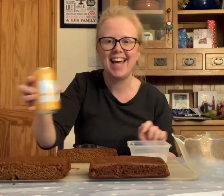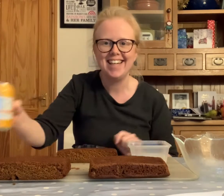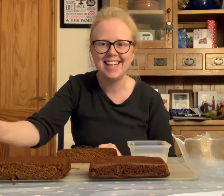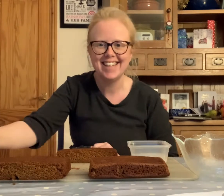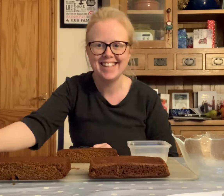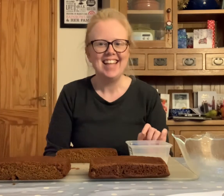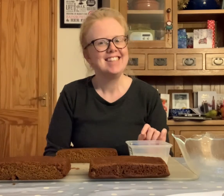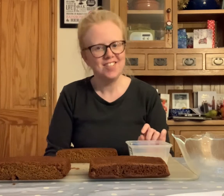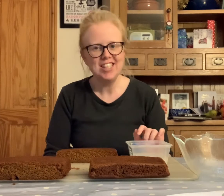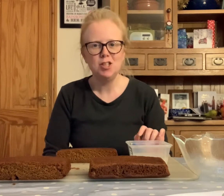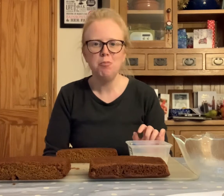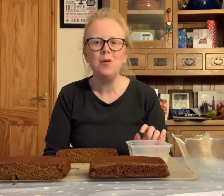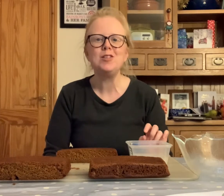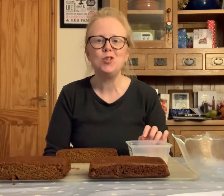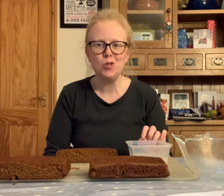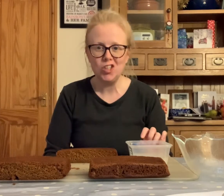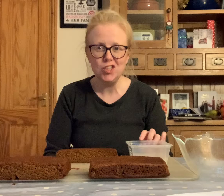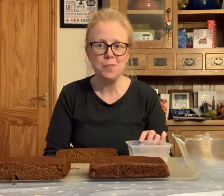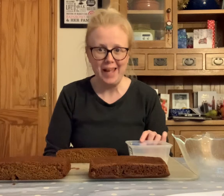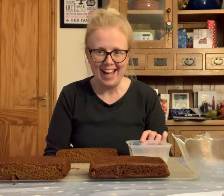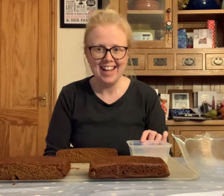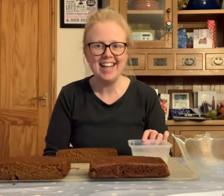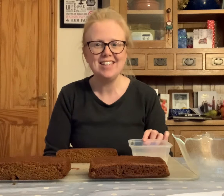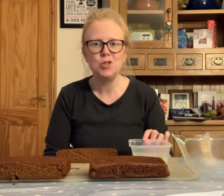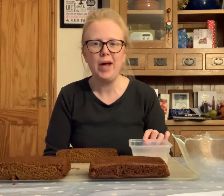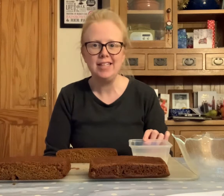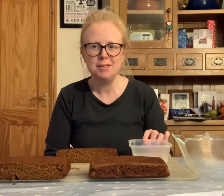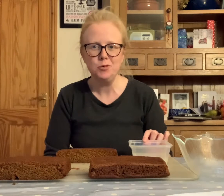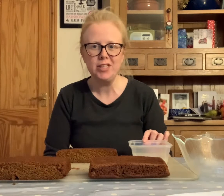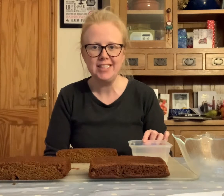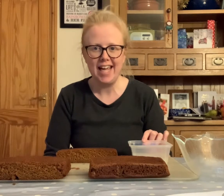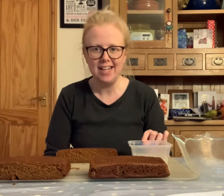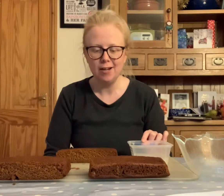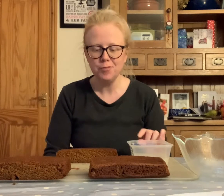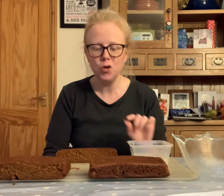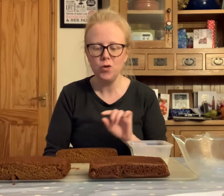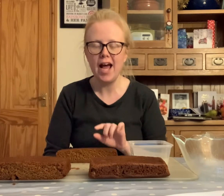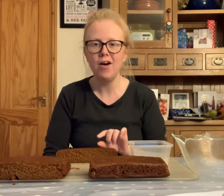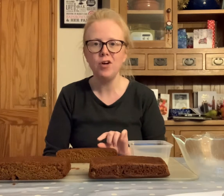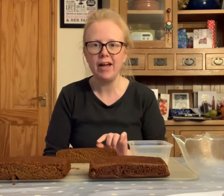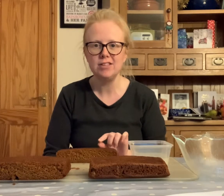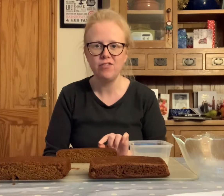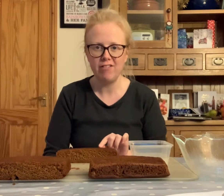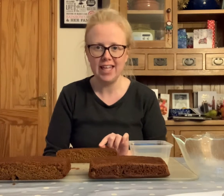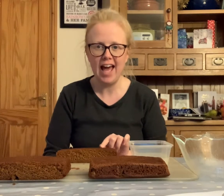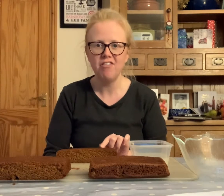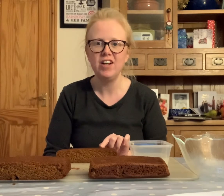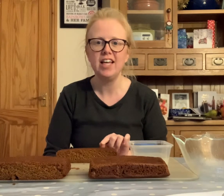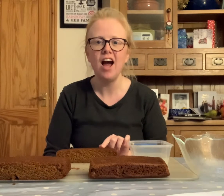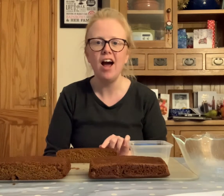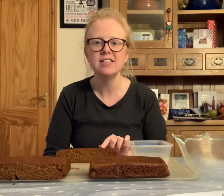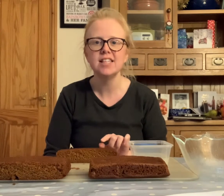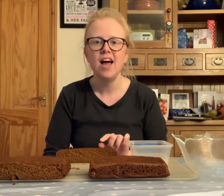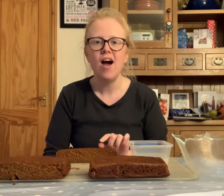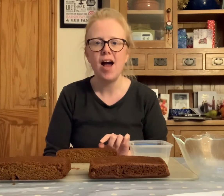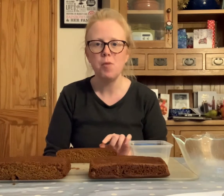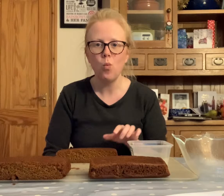container. So once you've poured your ginger beer into a small container, you're now going to very carefully cut